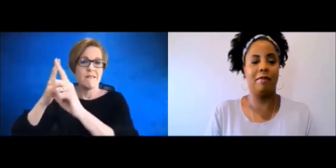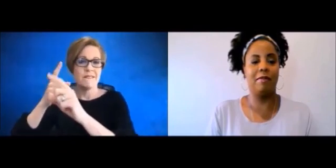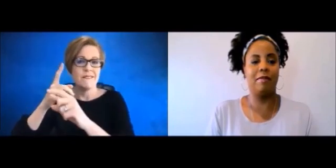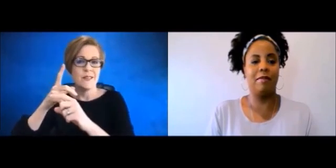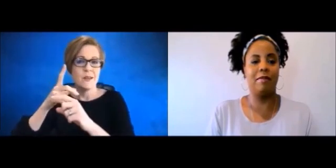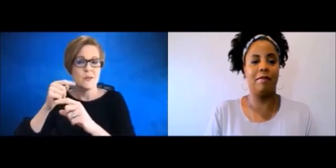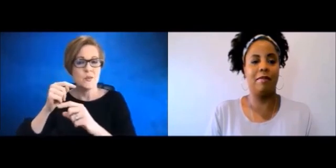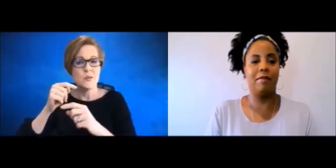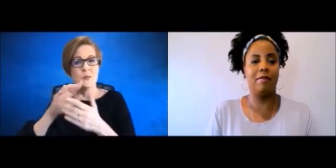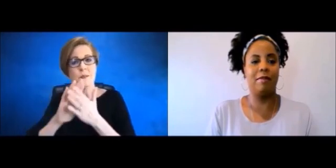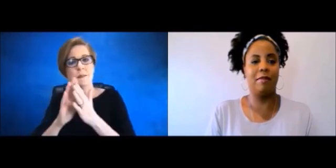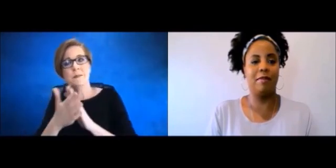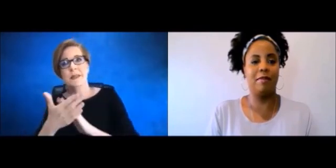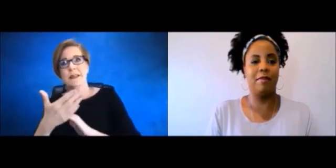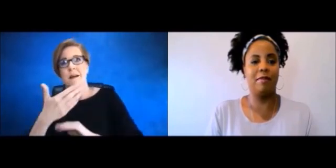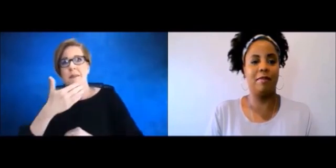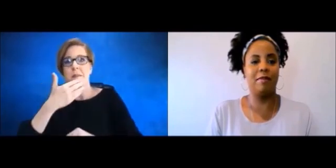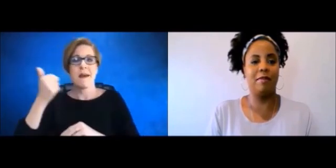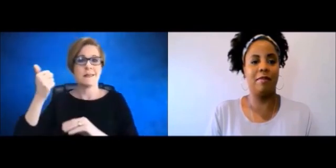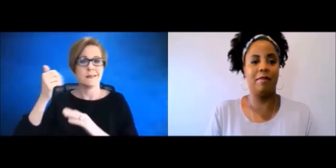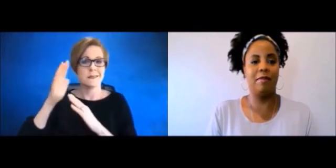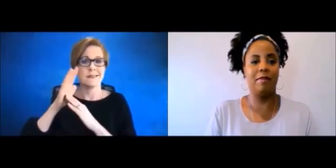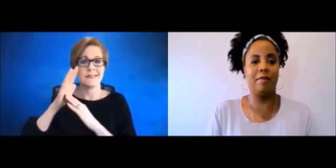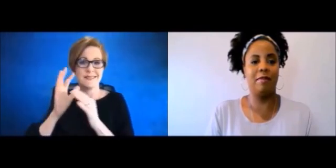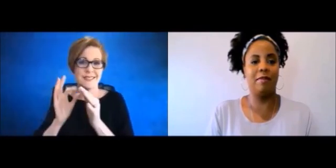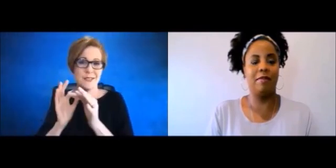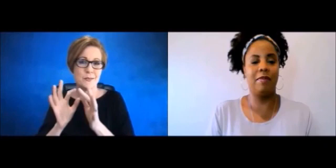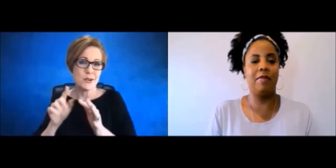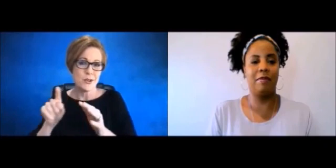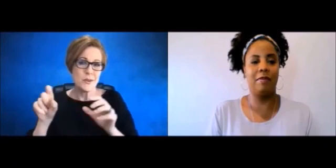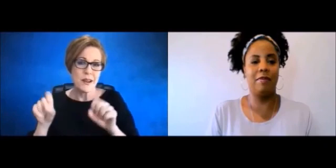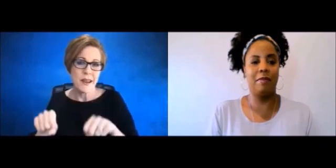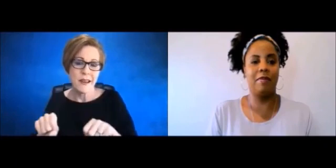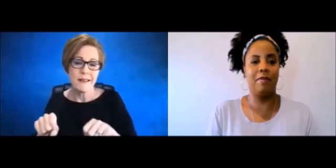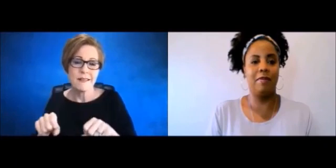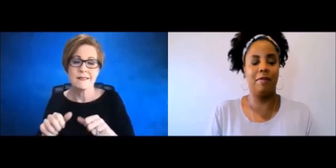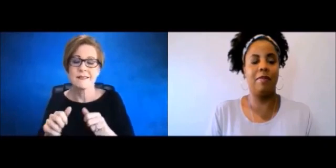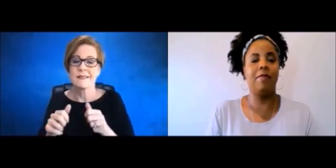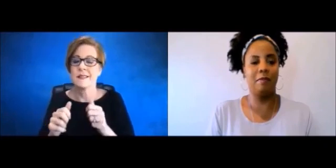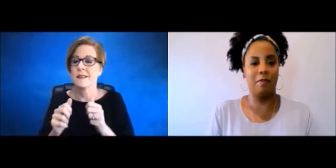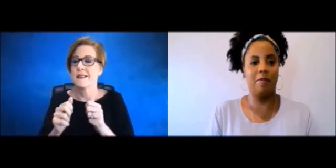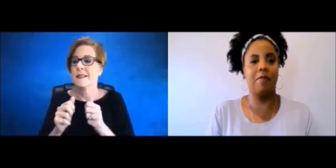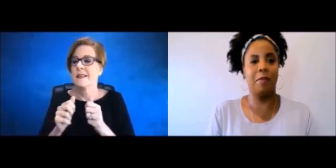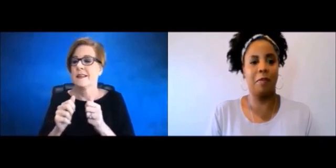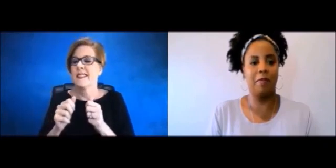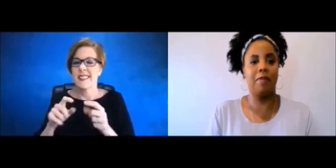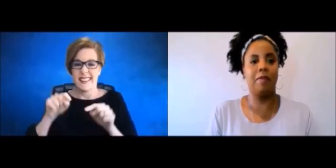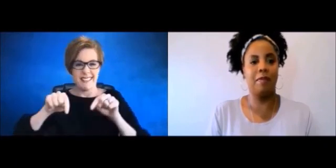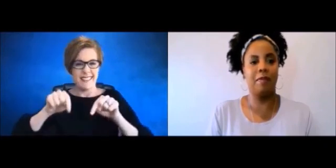For me, I would say always strive to be the best interpreter that you can be.